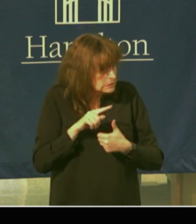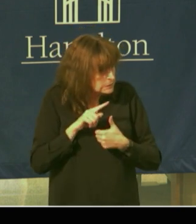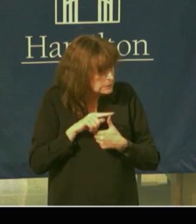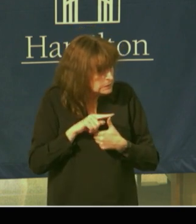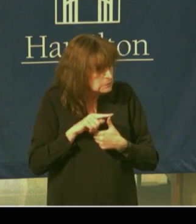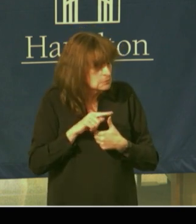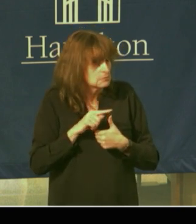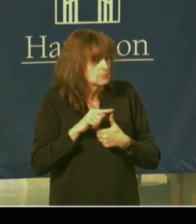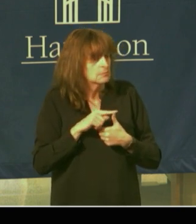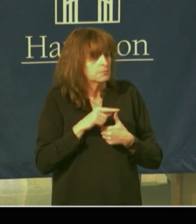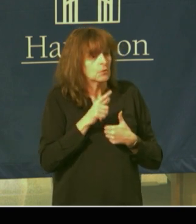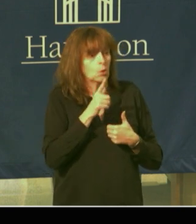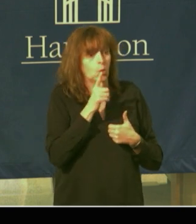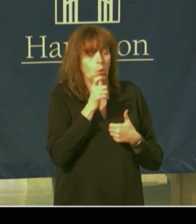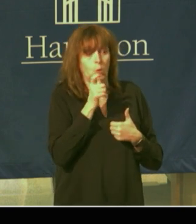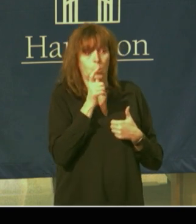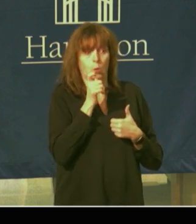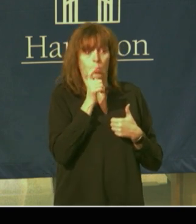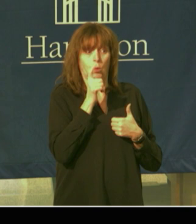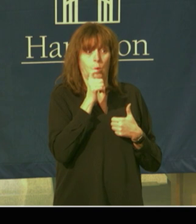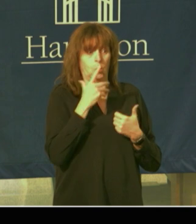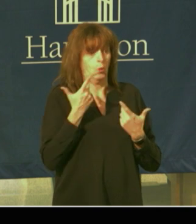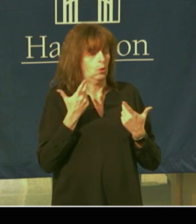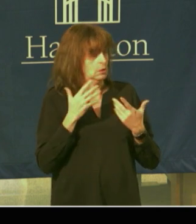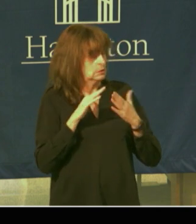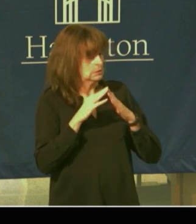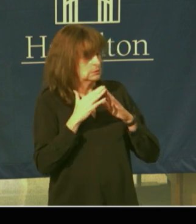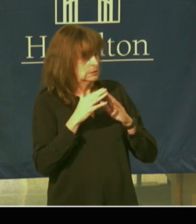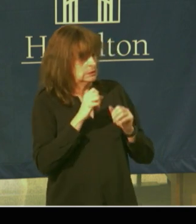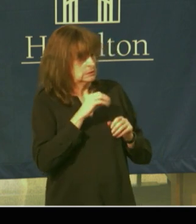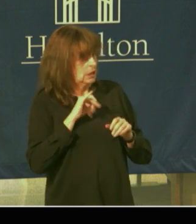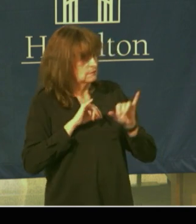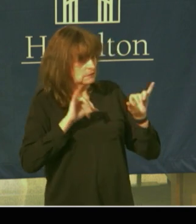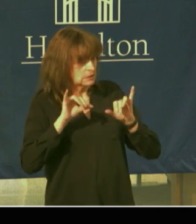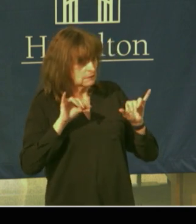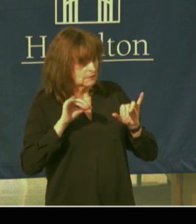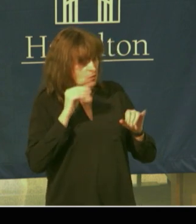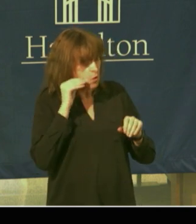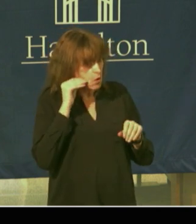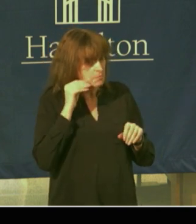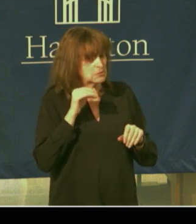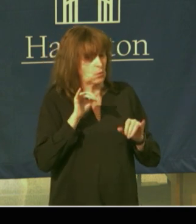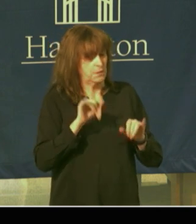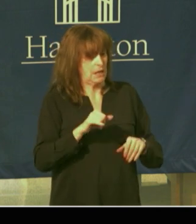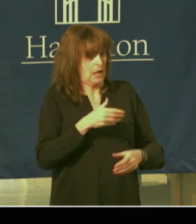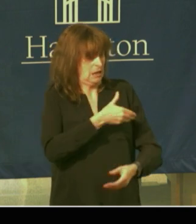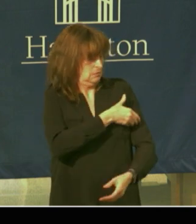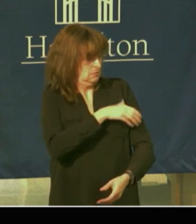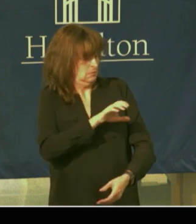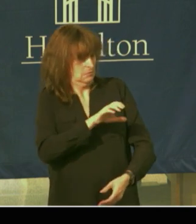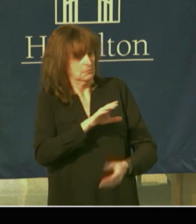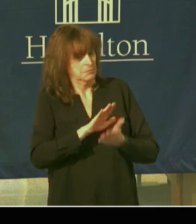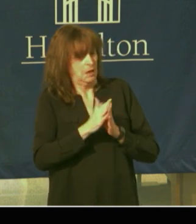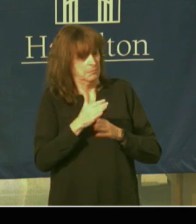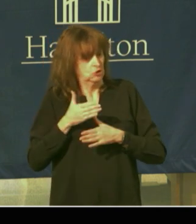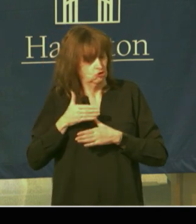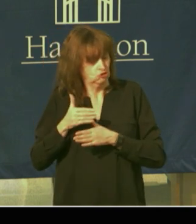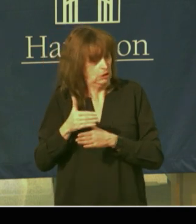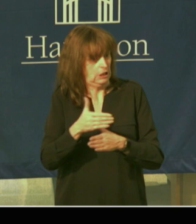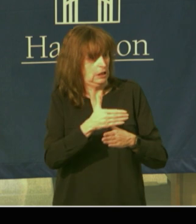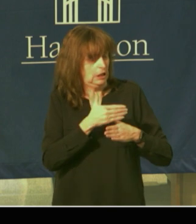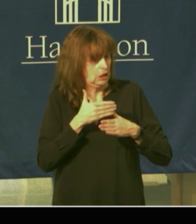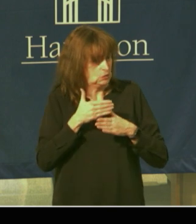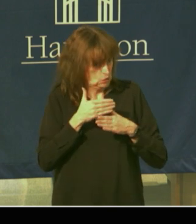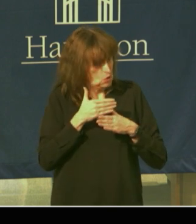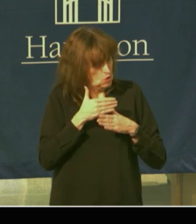delegate our city staff to do some of the functional things they have to do, not unlike what happens when we're at the lame duck period in a council. 2 months